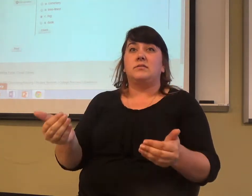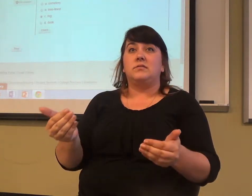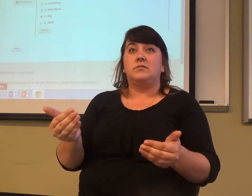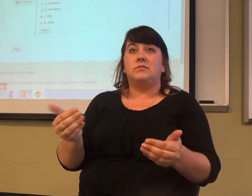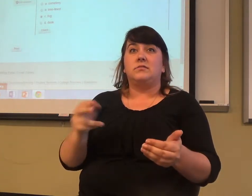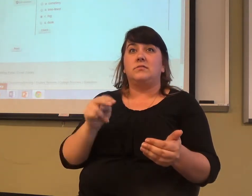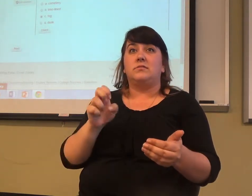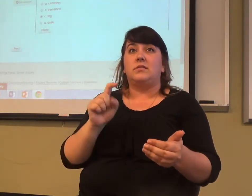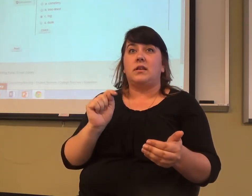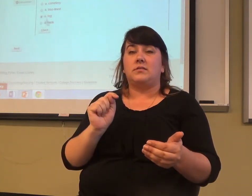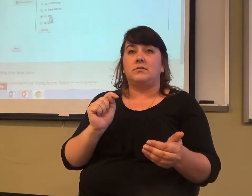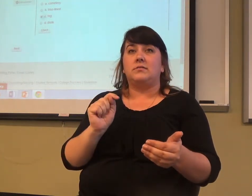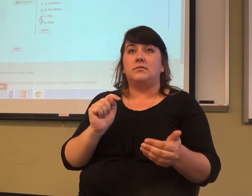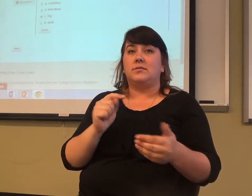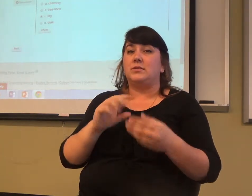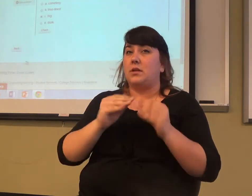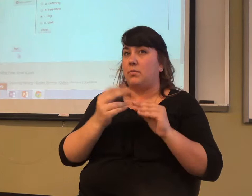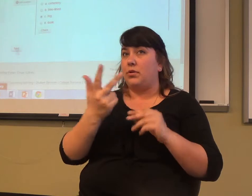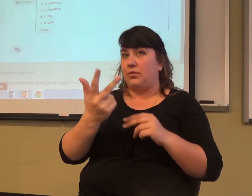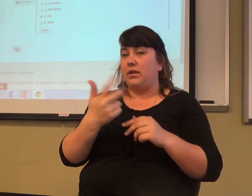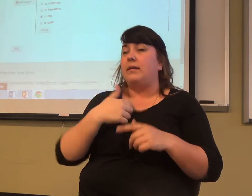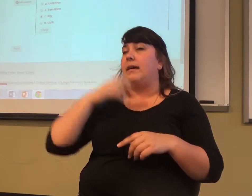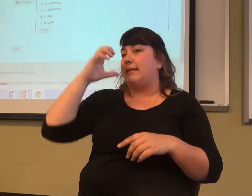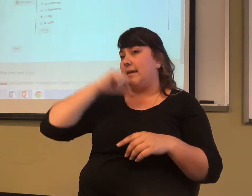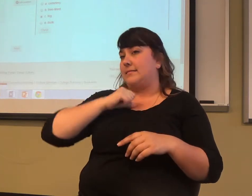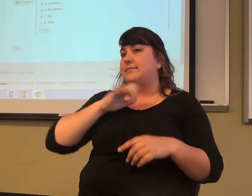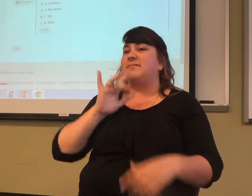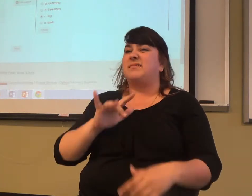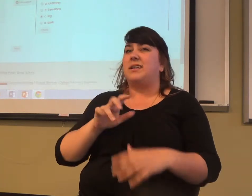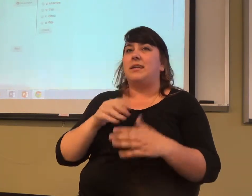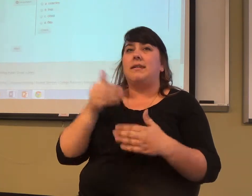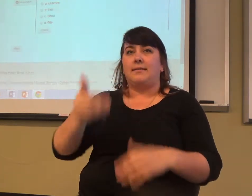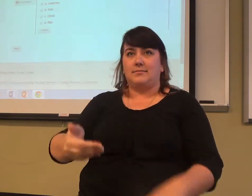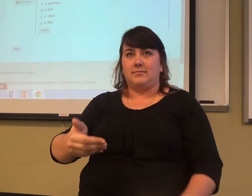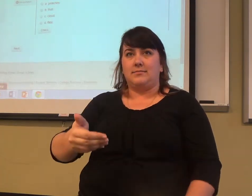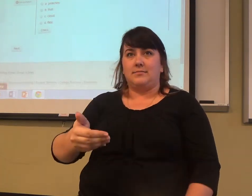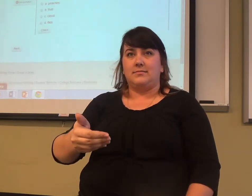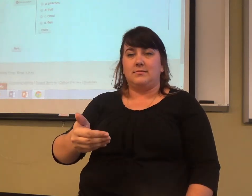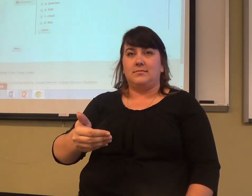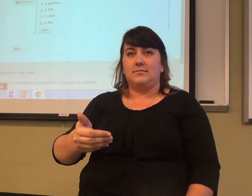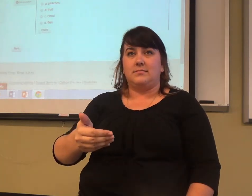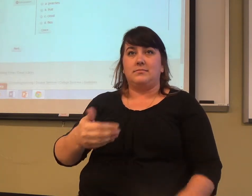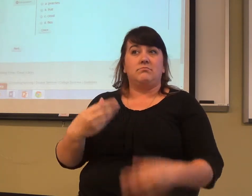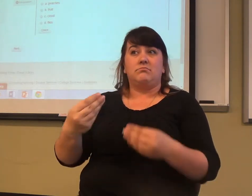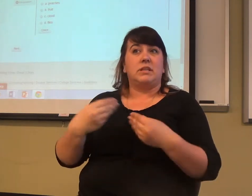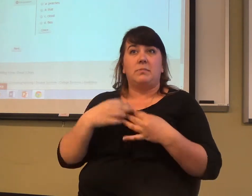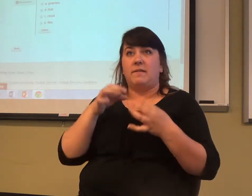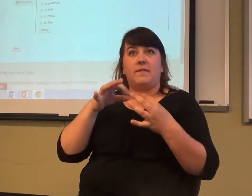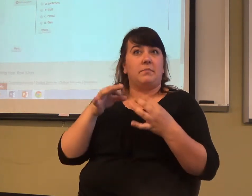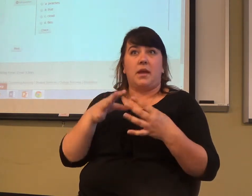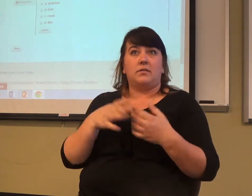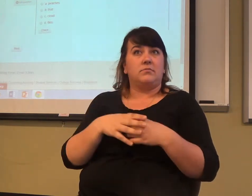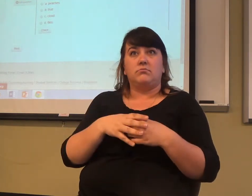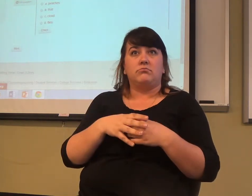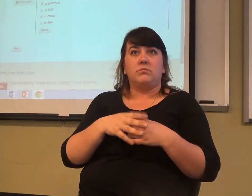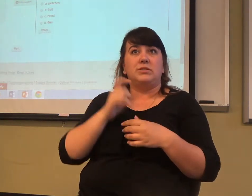remember this is question 3, I've made a guess, I'm clicking next, it's not going to give me any feedback, it's just going to directly link me to the